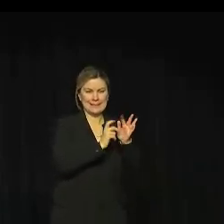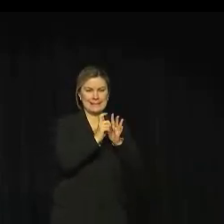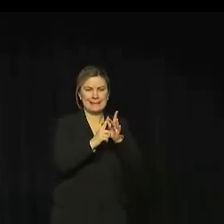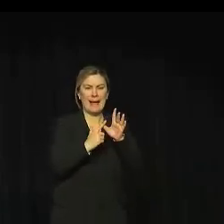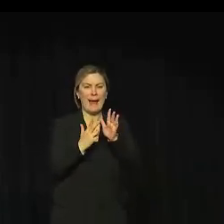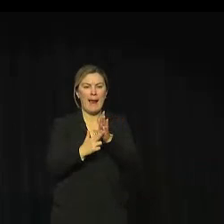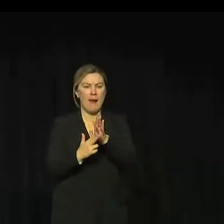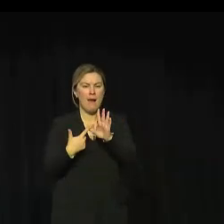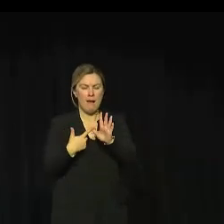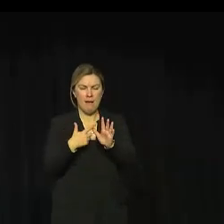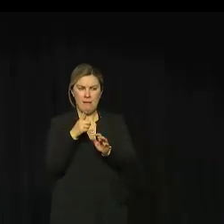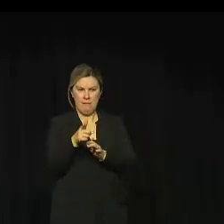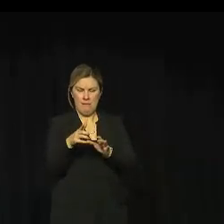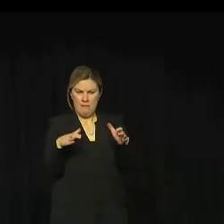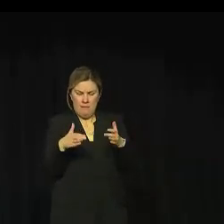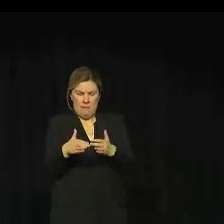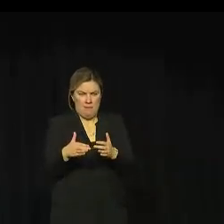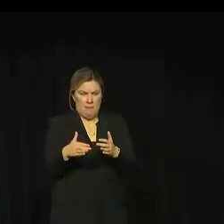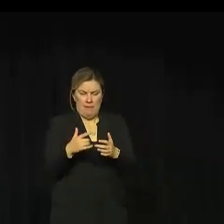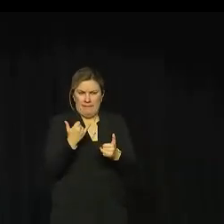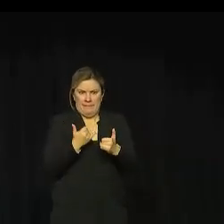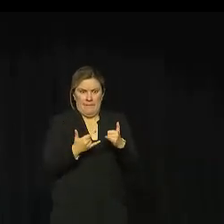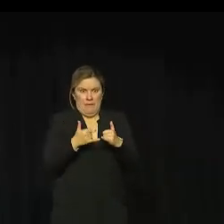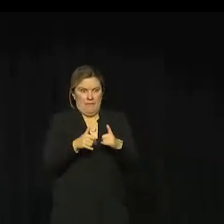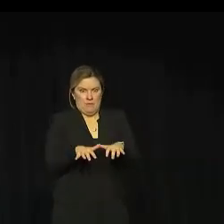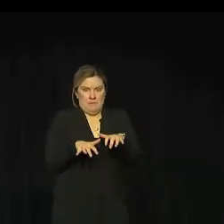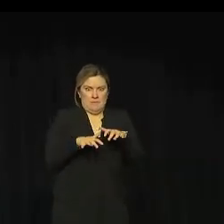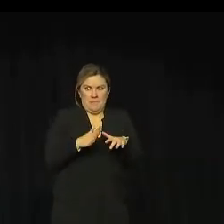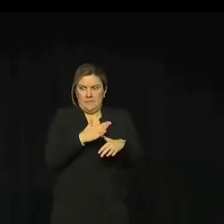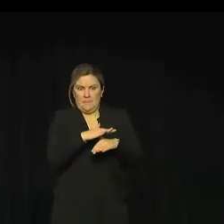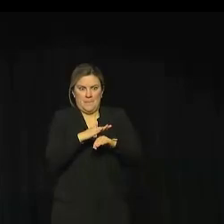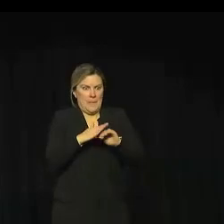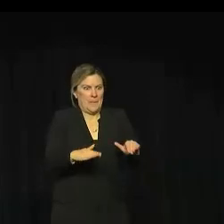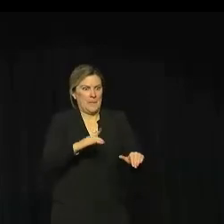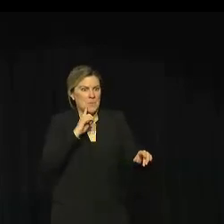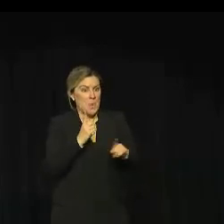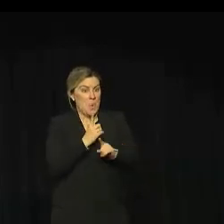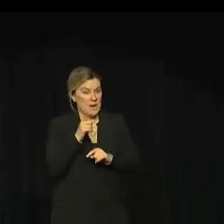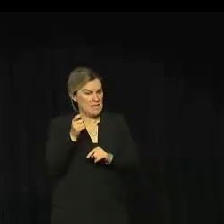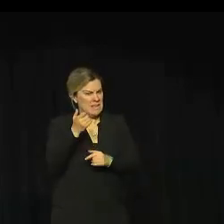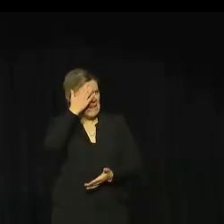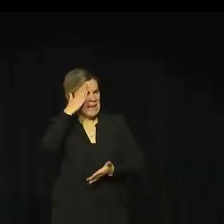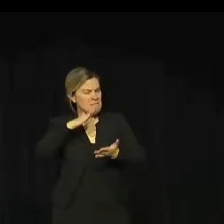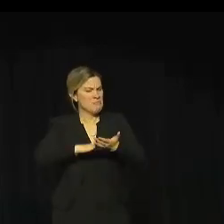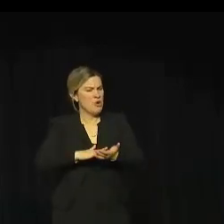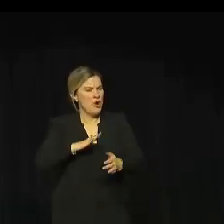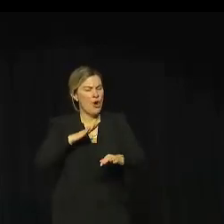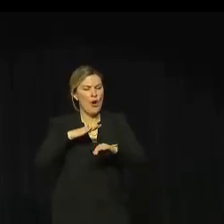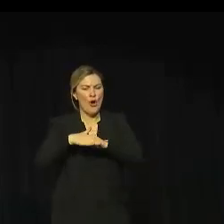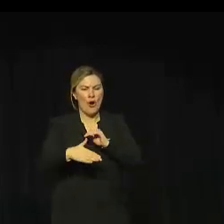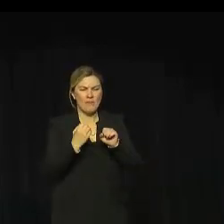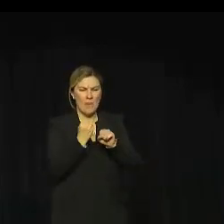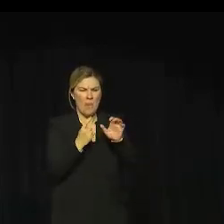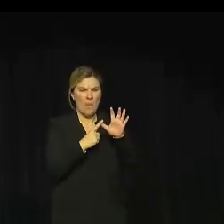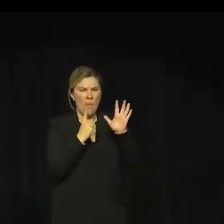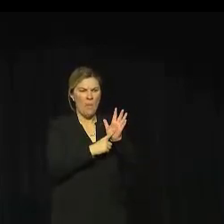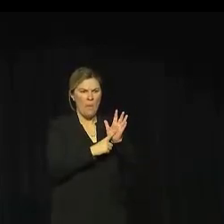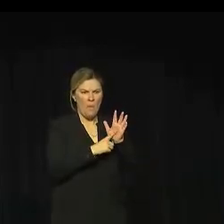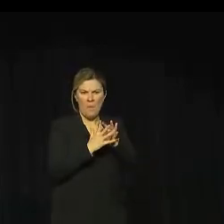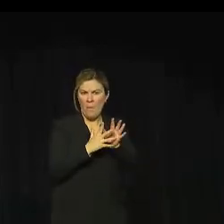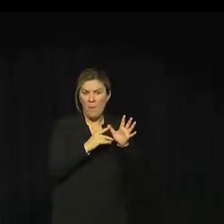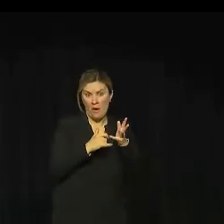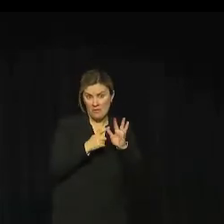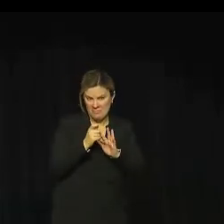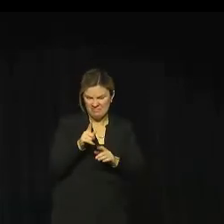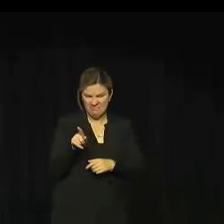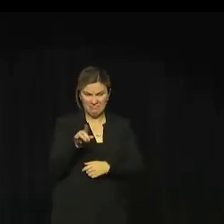He'd been the world expert on gall wasps, but he got bored with gall wasps and he turned